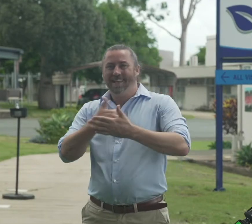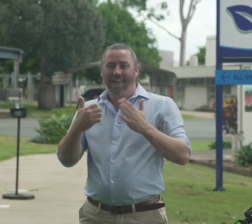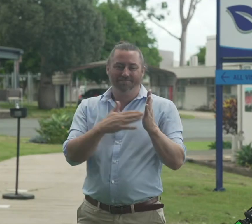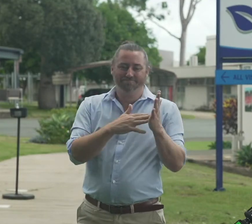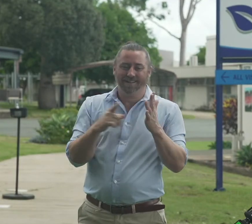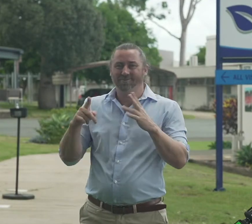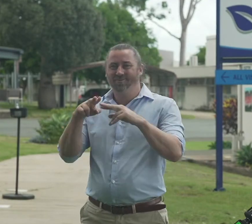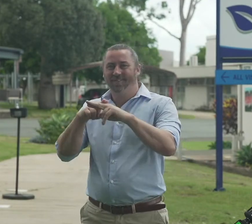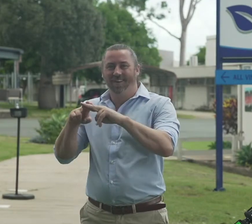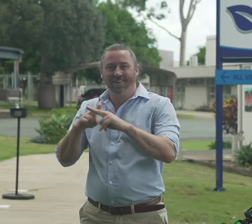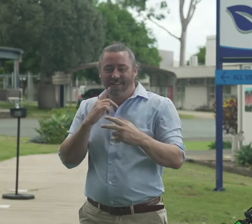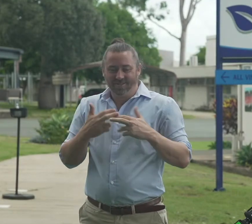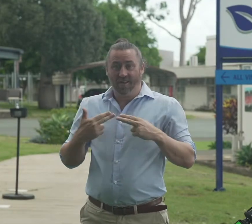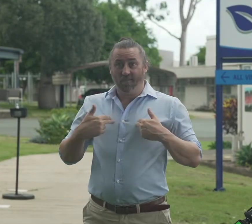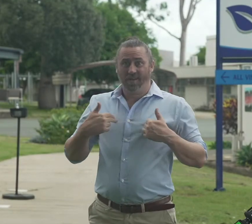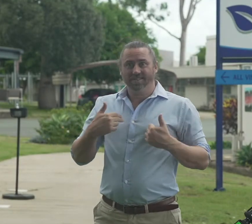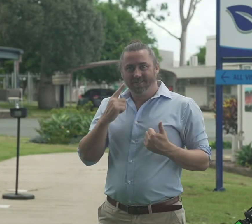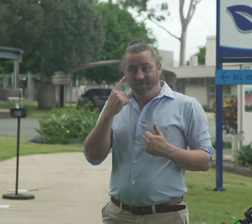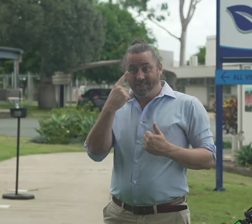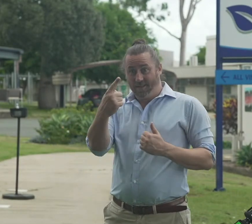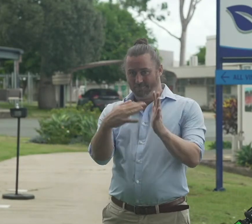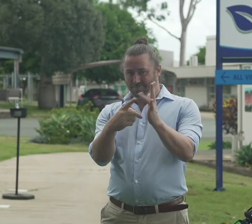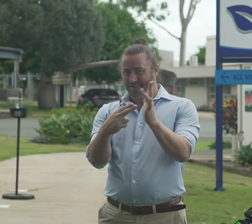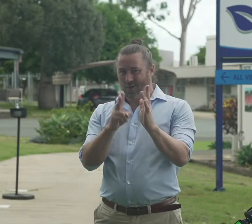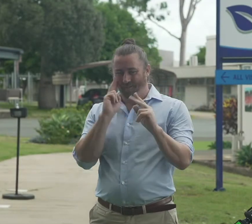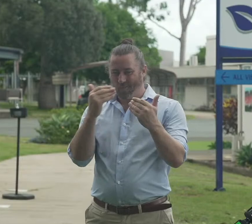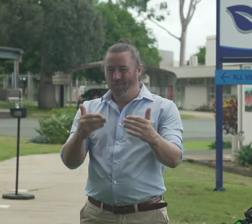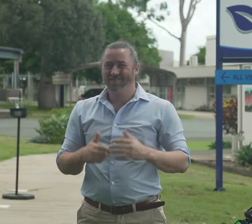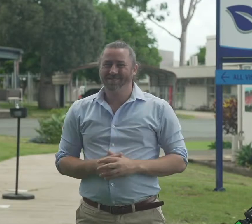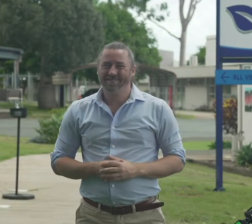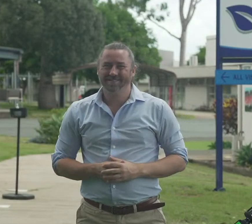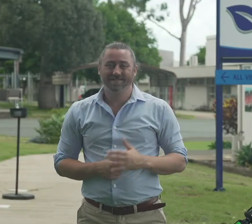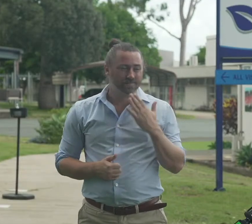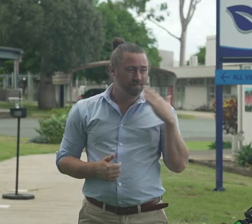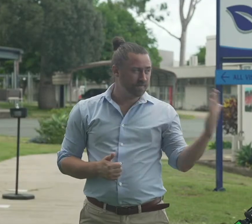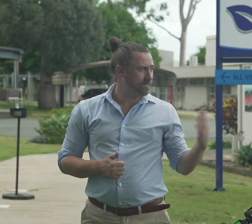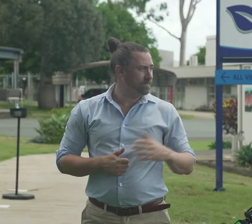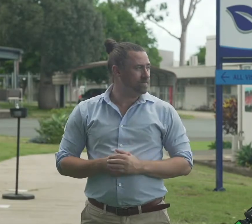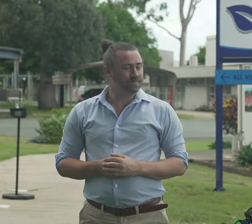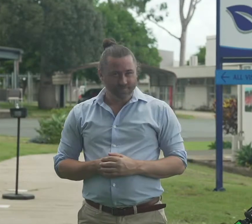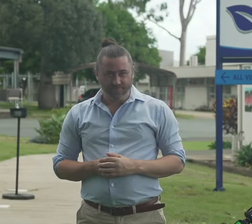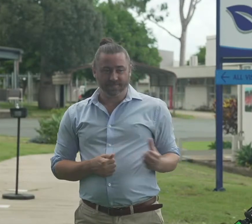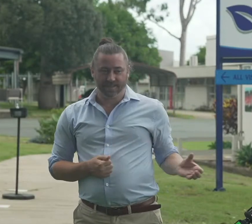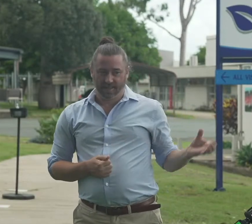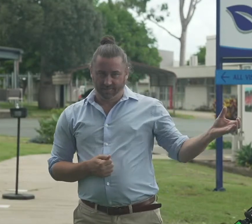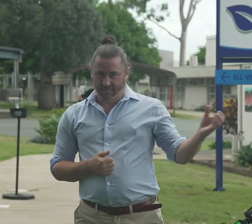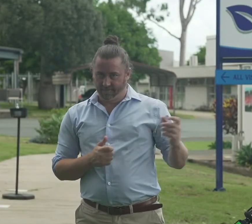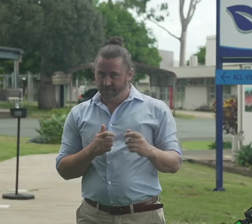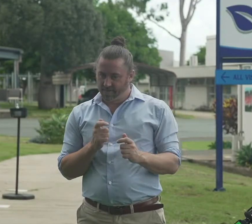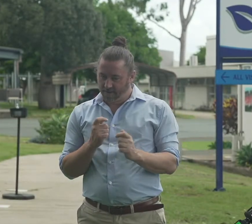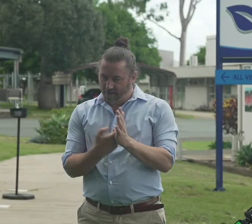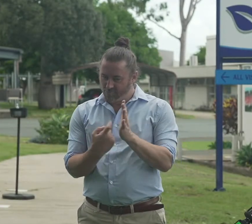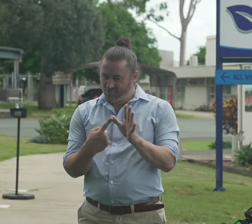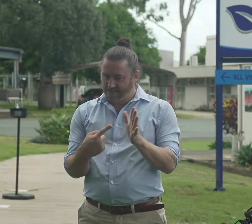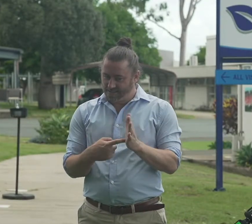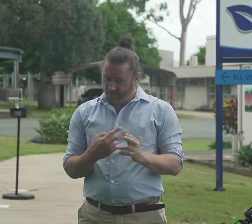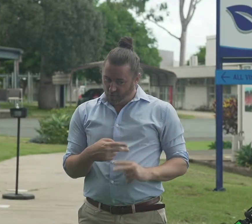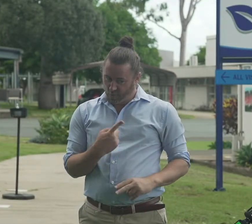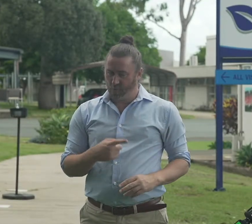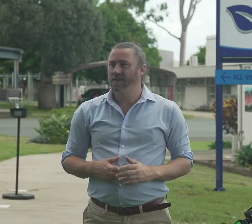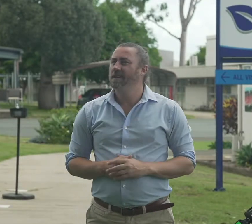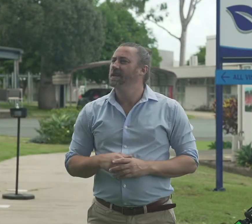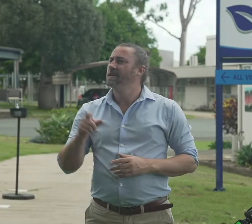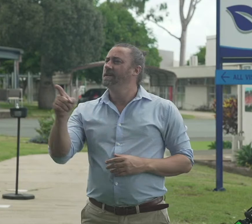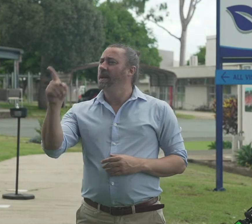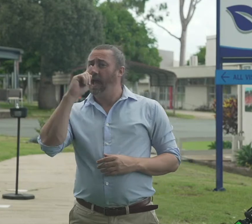for us, and we look forward to seeing everyone on Monday. Great, and I'll take the test with you. Yeah, thank you, Stephen. Thanks, Emily.